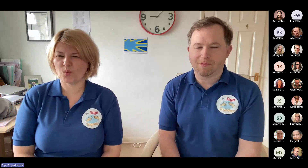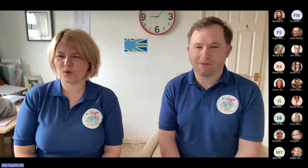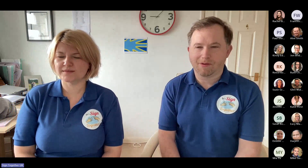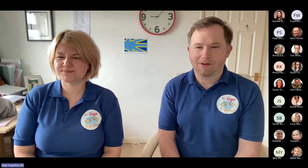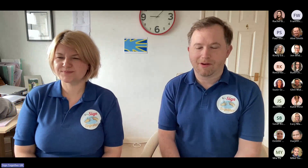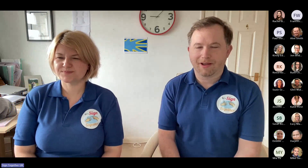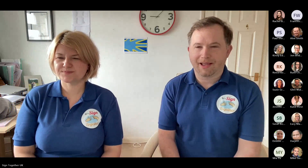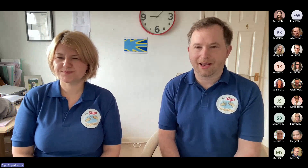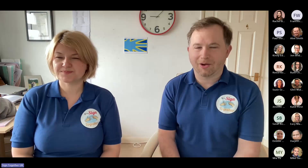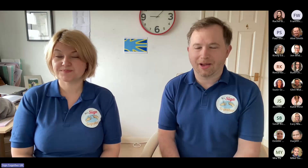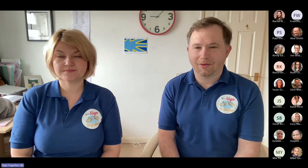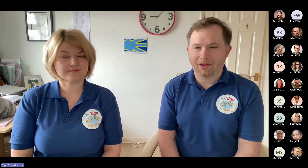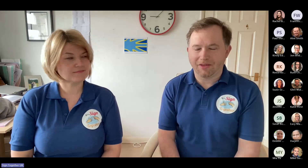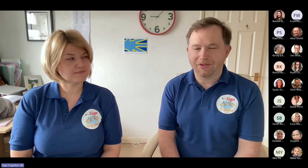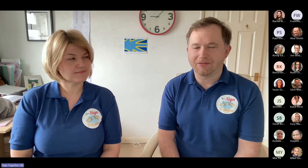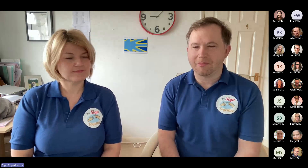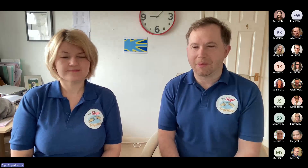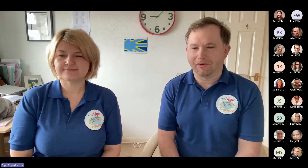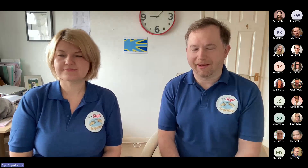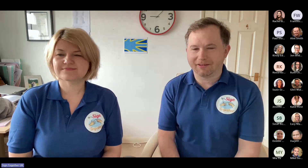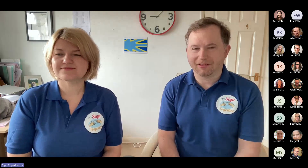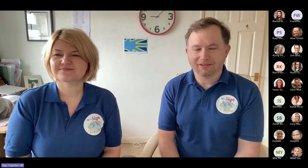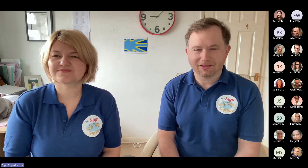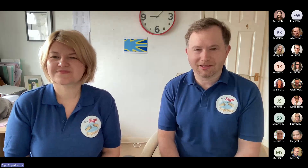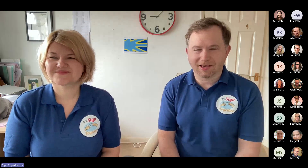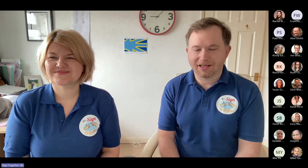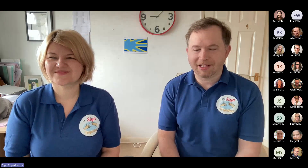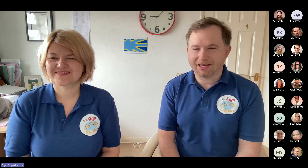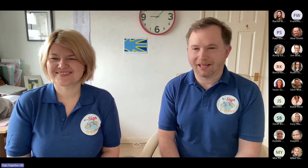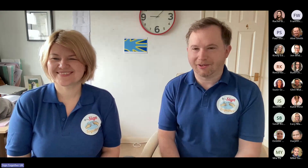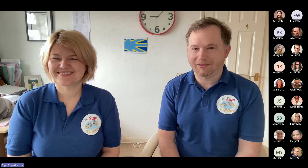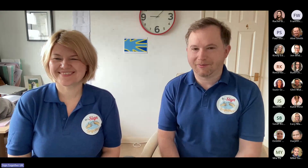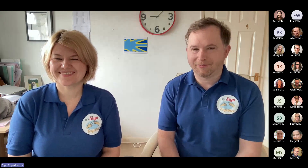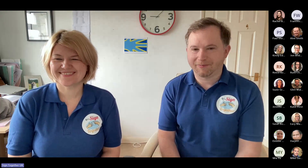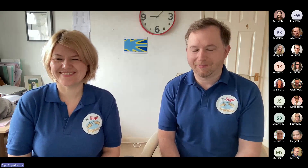Ooh. Hello, how are you? If you can remember it, sign it now.